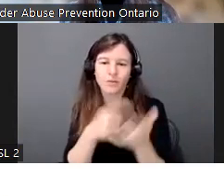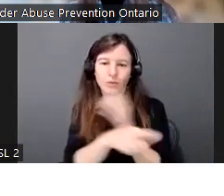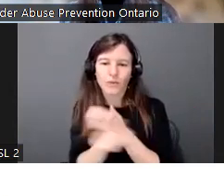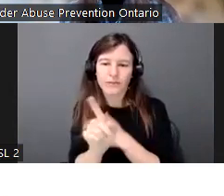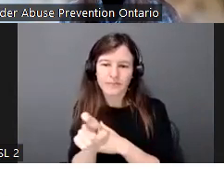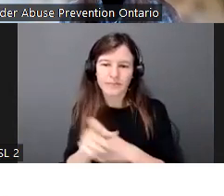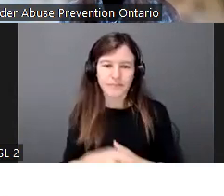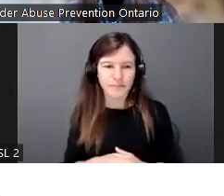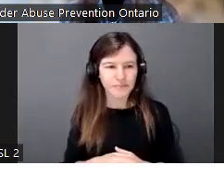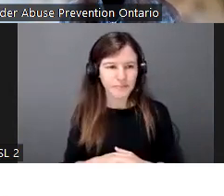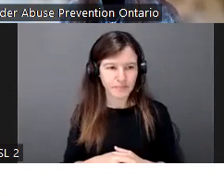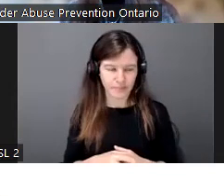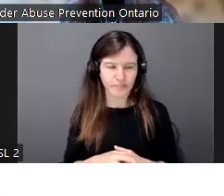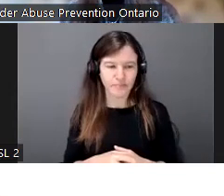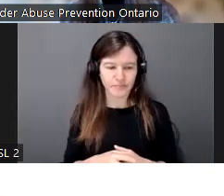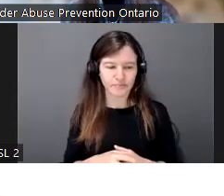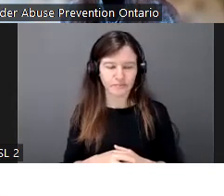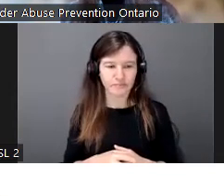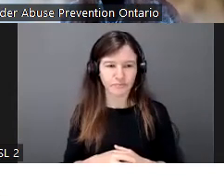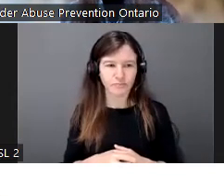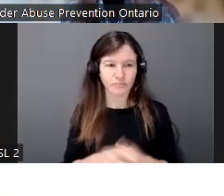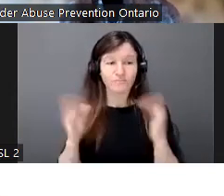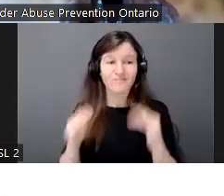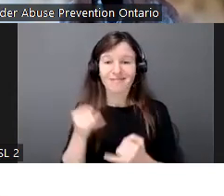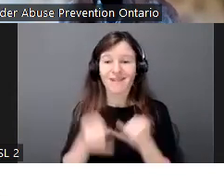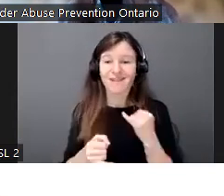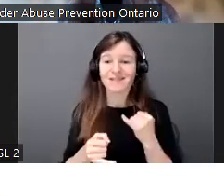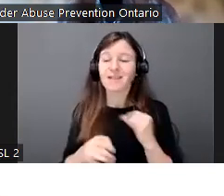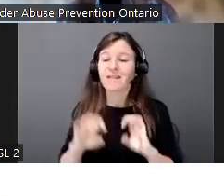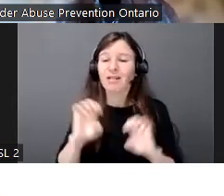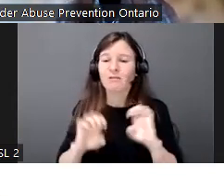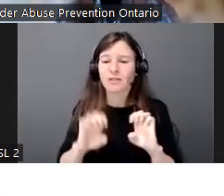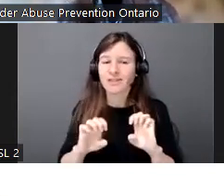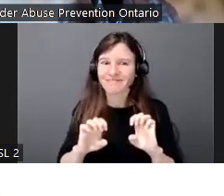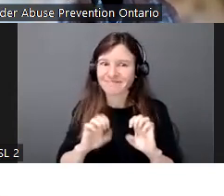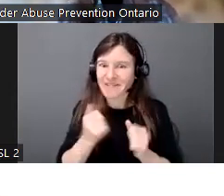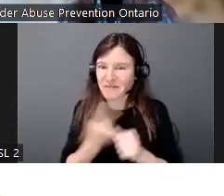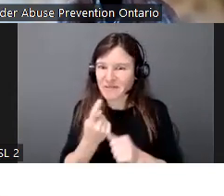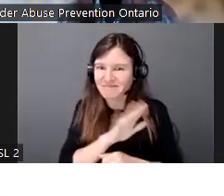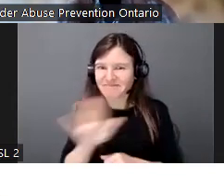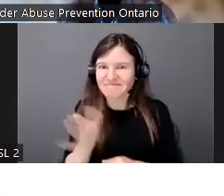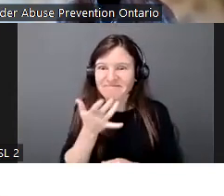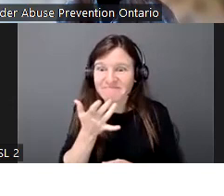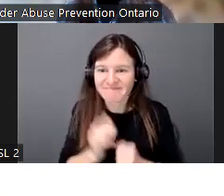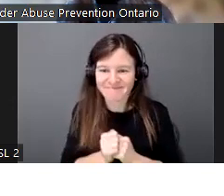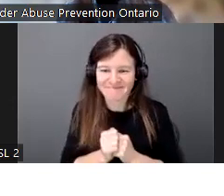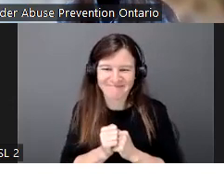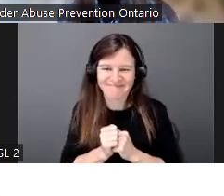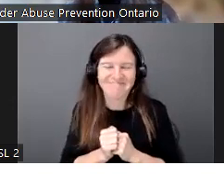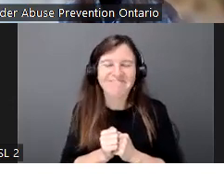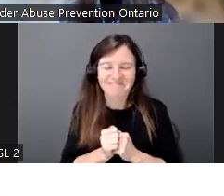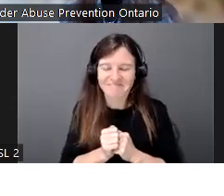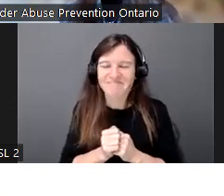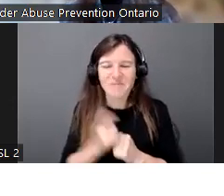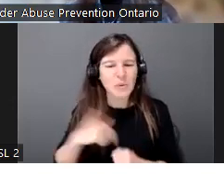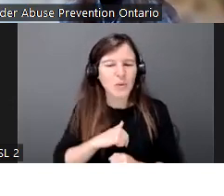Lastly, evaluation, everyone's favorite. We do want to hear back from you about the event